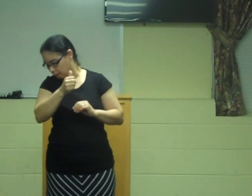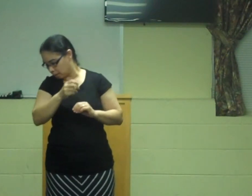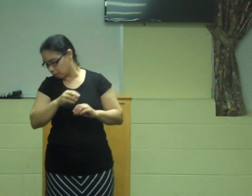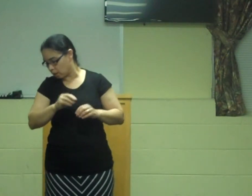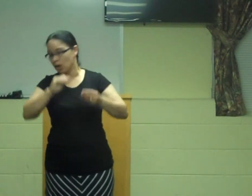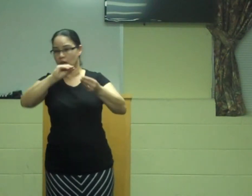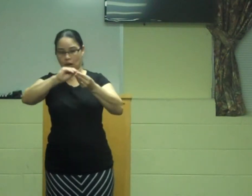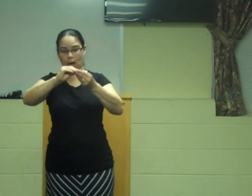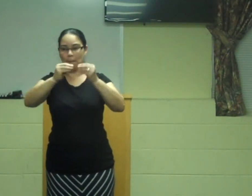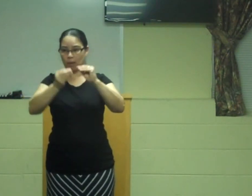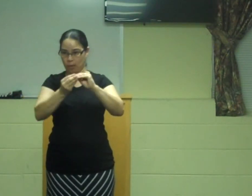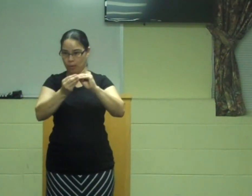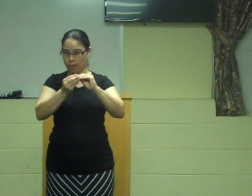Number 10, number.